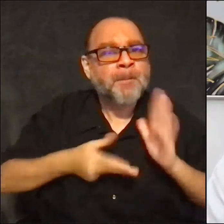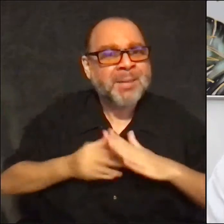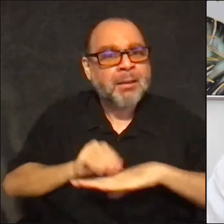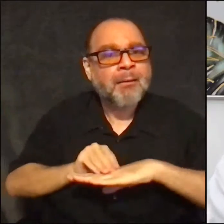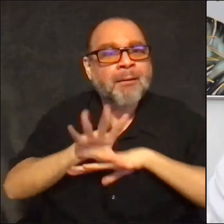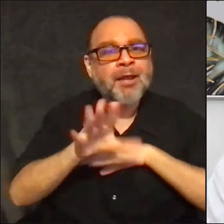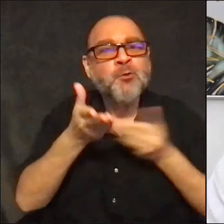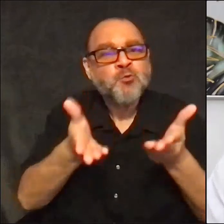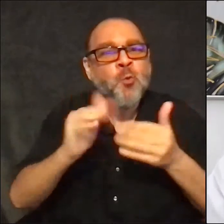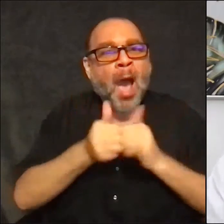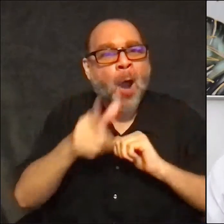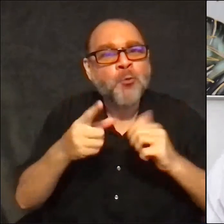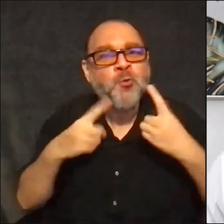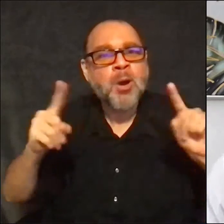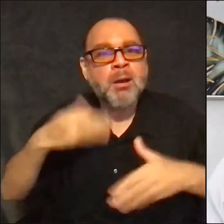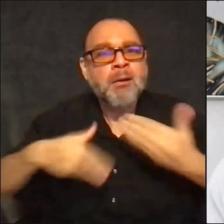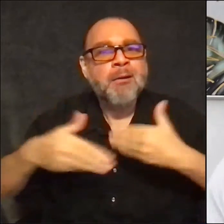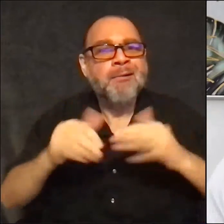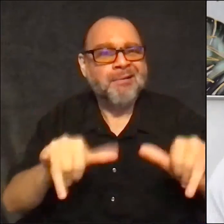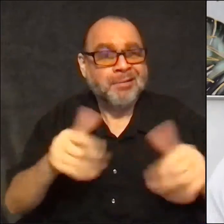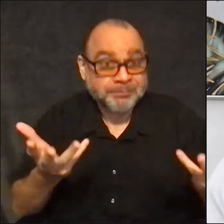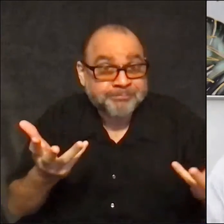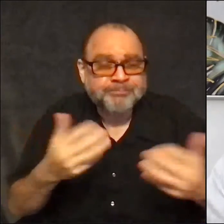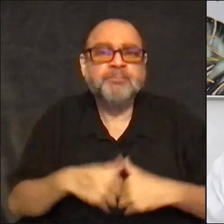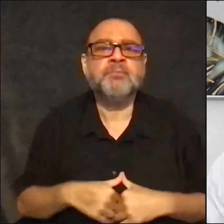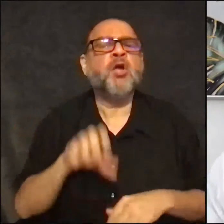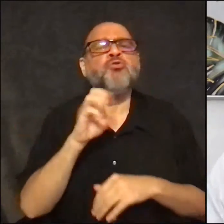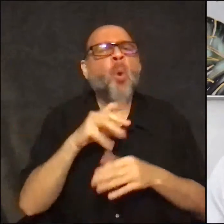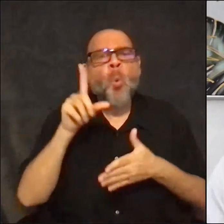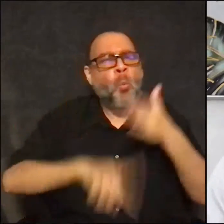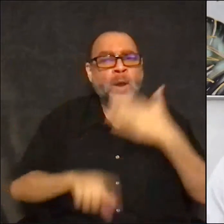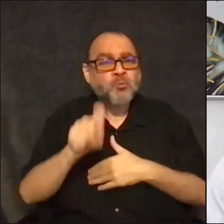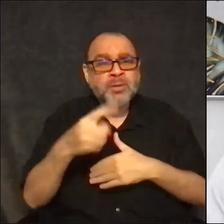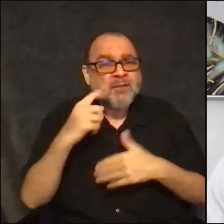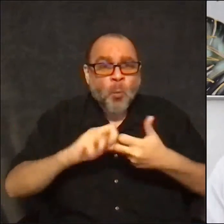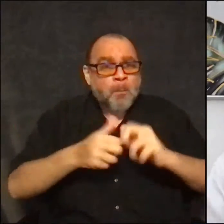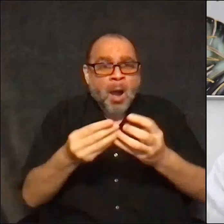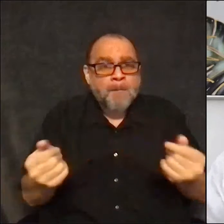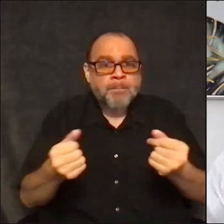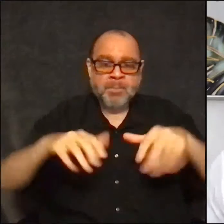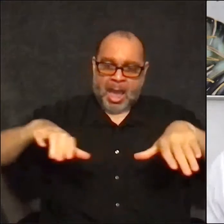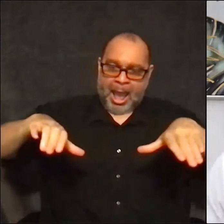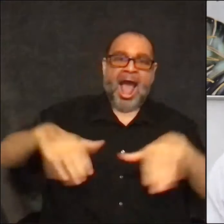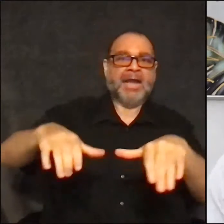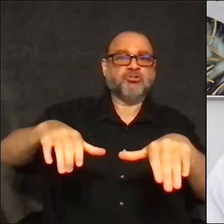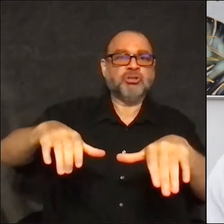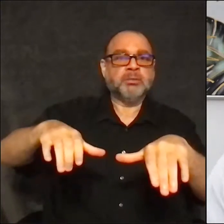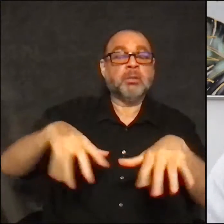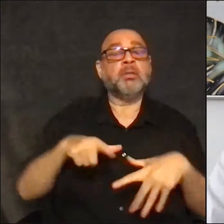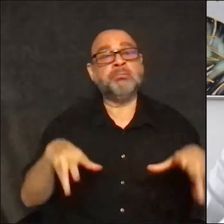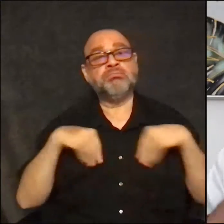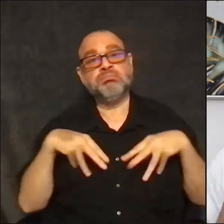to taking action. Action is what's going to get it done. Action is what's going to bring results. Action is what's going to